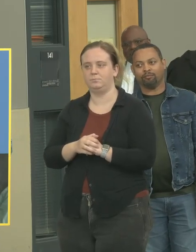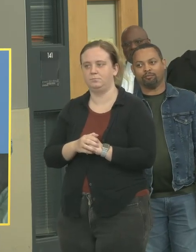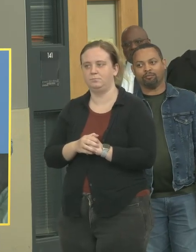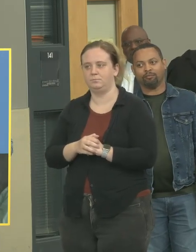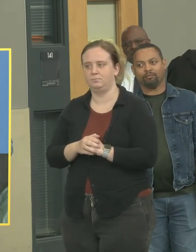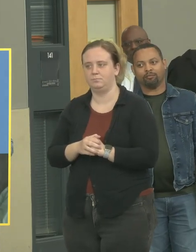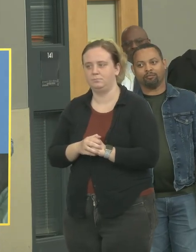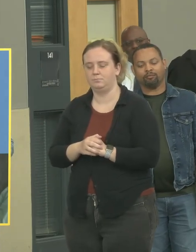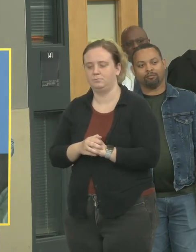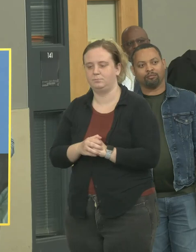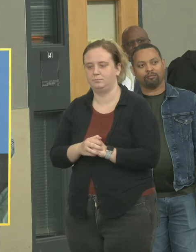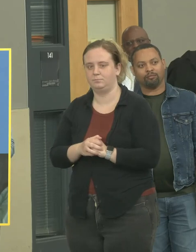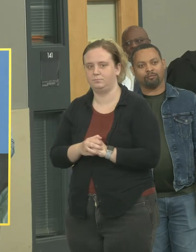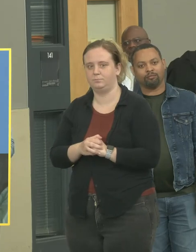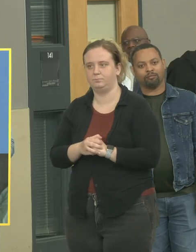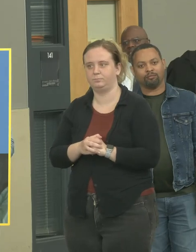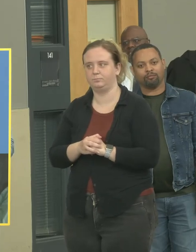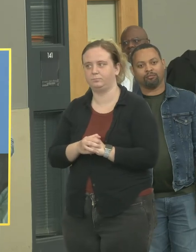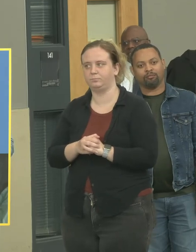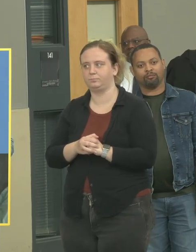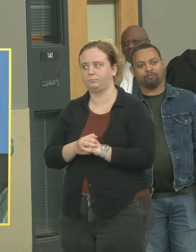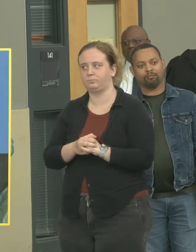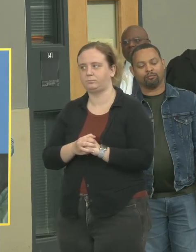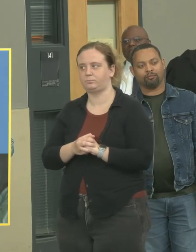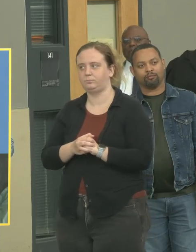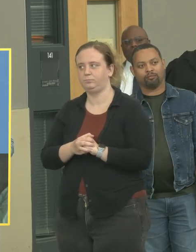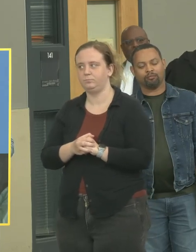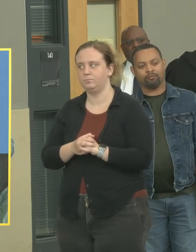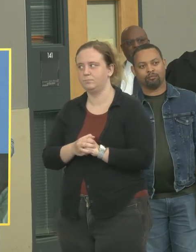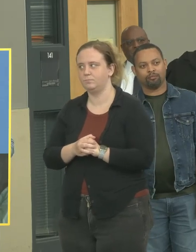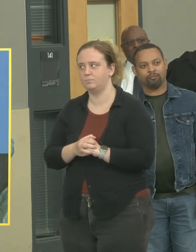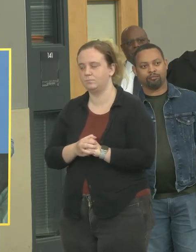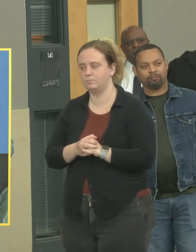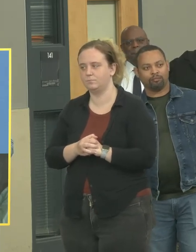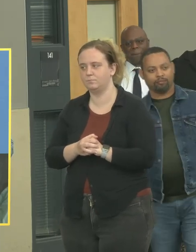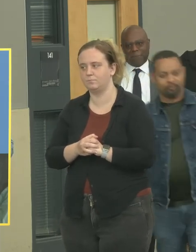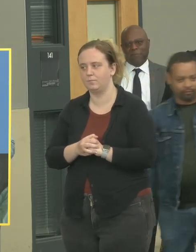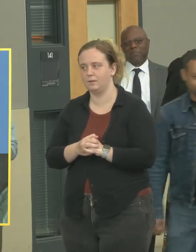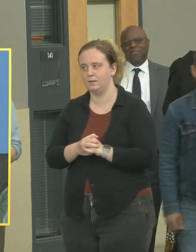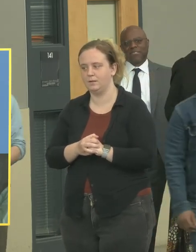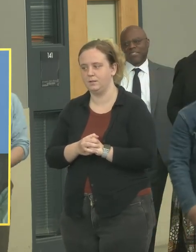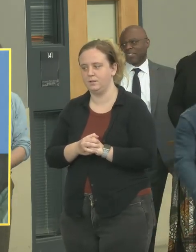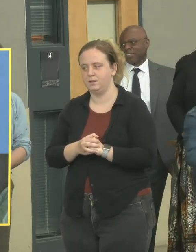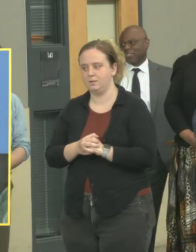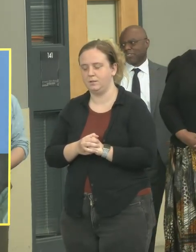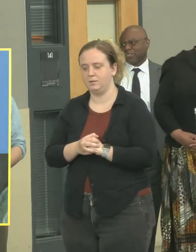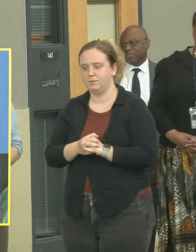Soomaali qof kale waxay maanaayaan dhinacaas waan siinayna wax in turjubaano.